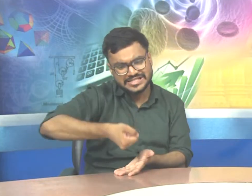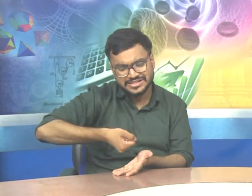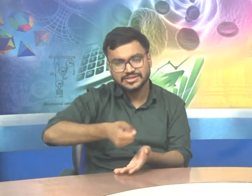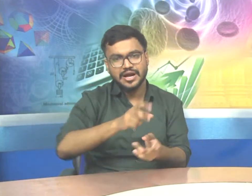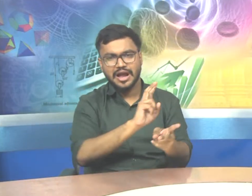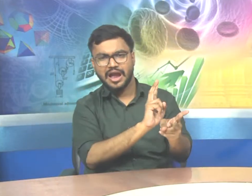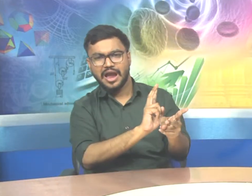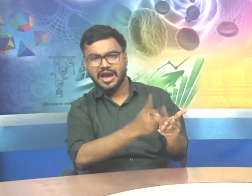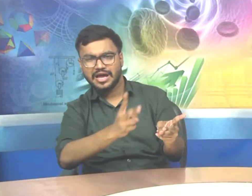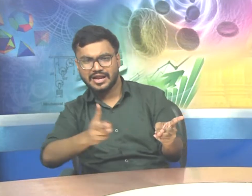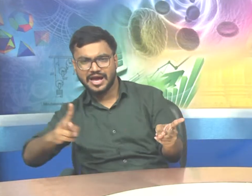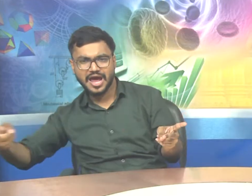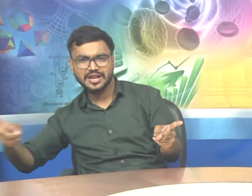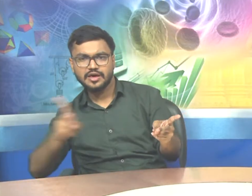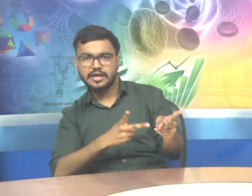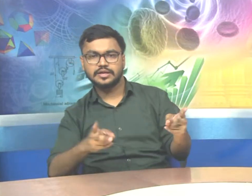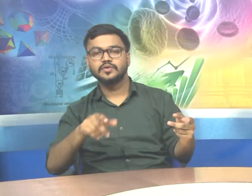For example, an iron,